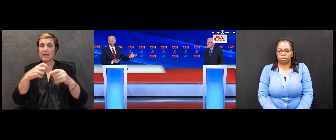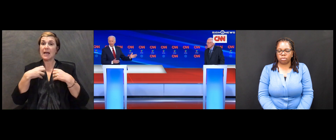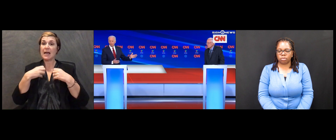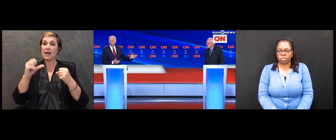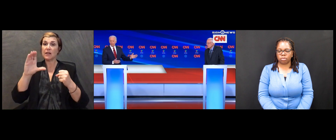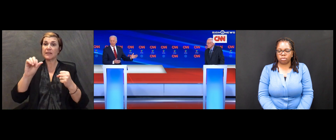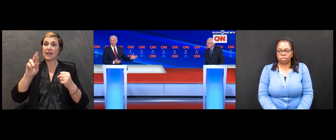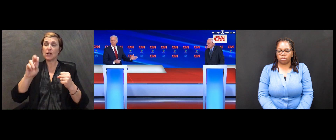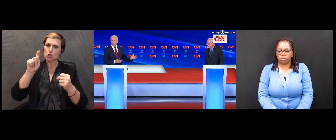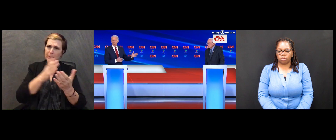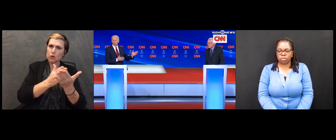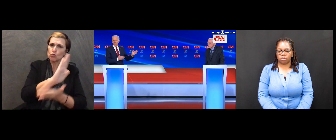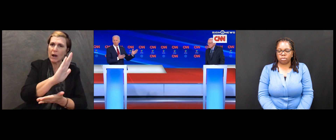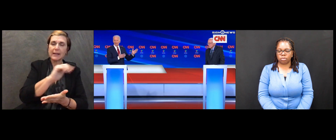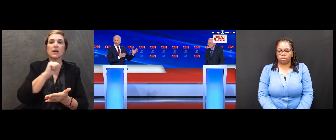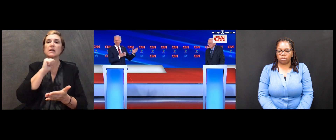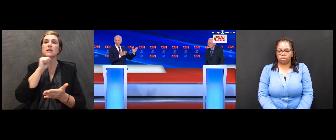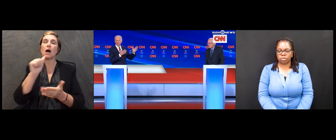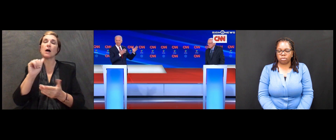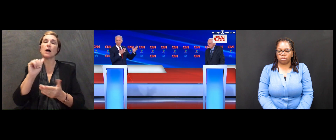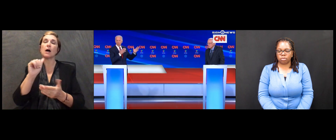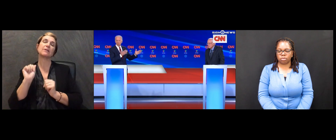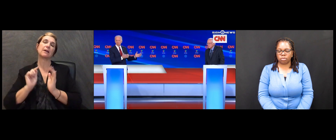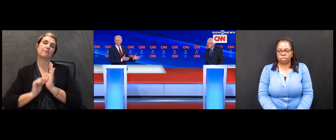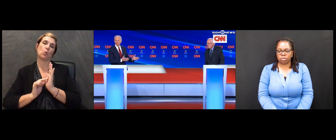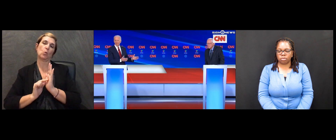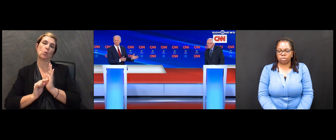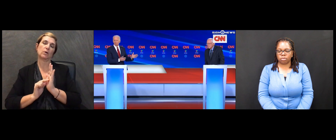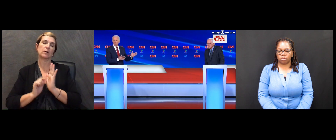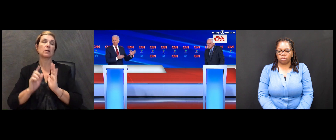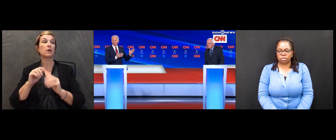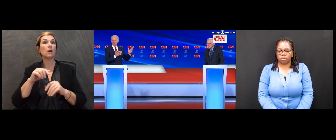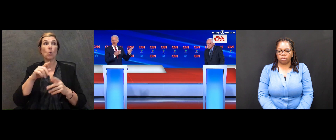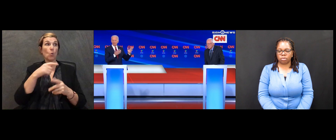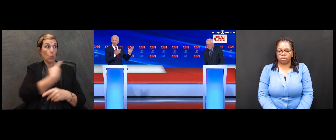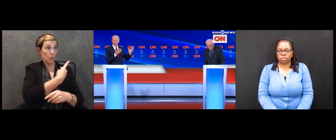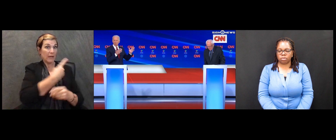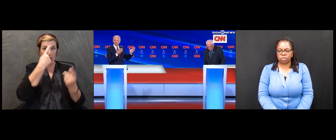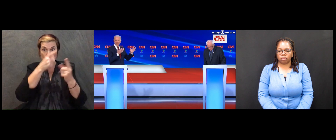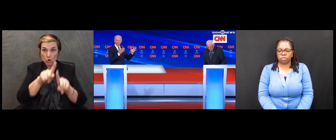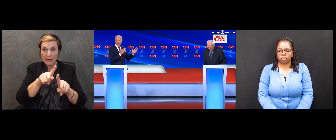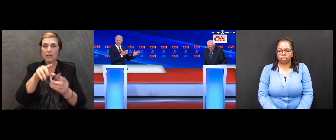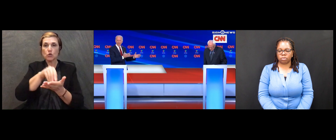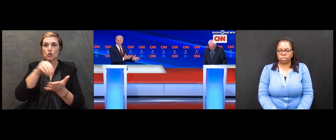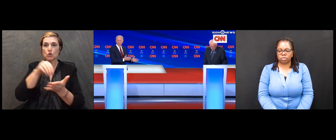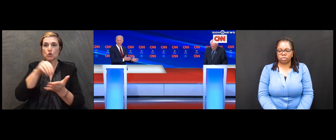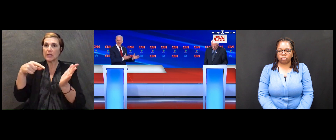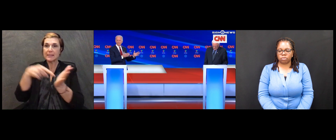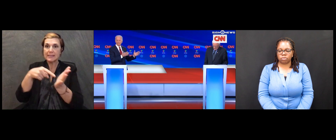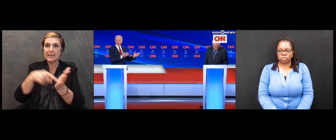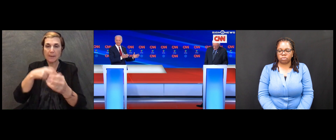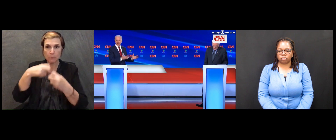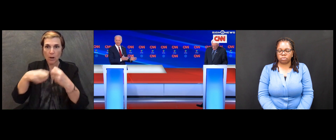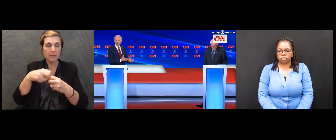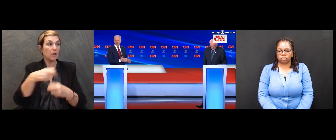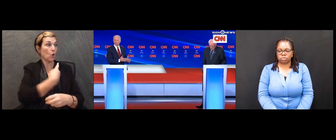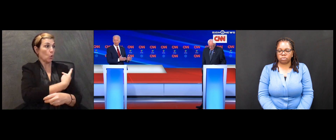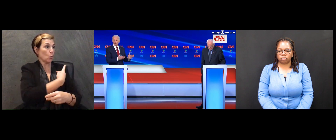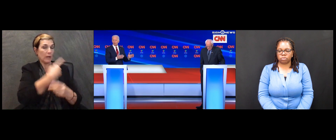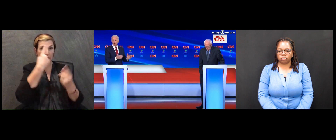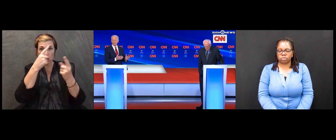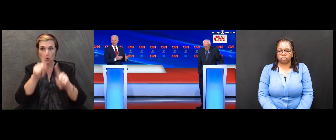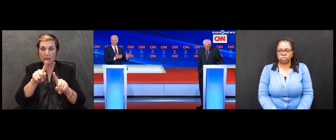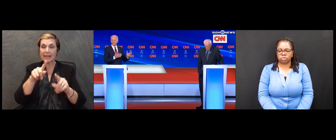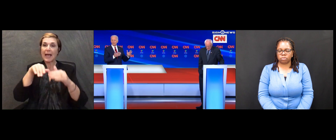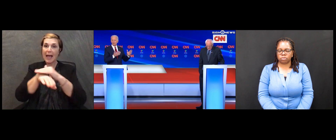right, not a privilege. We both agree we have to deal with student debt. We both agree we have to deal with education and access to education. We